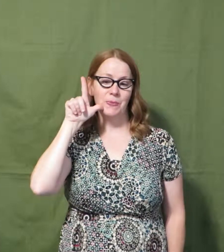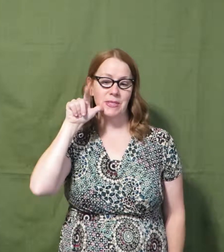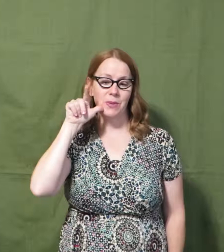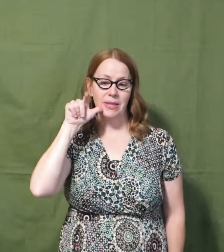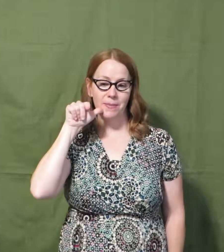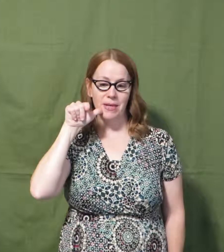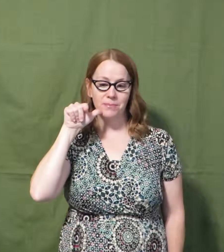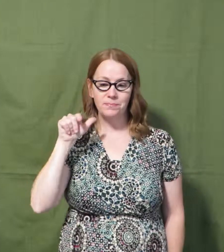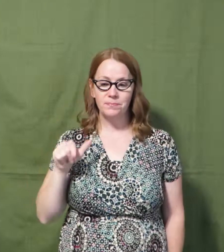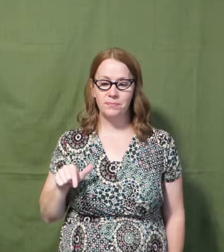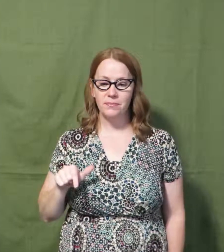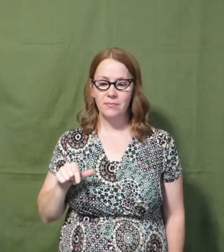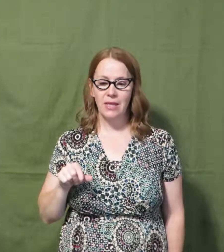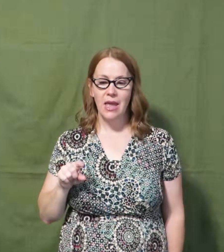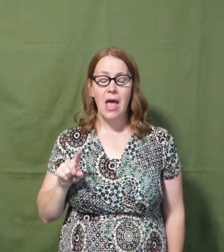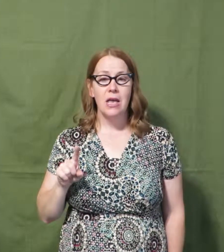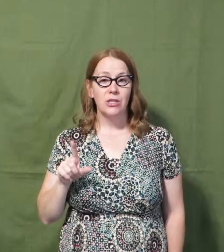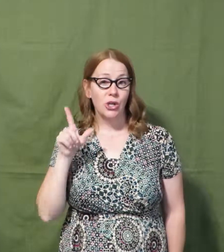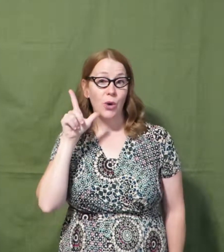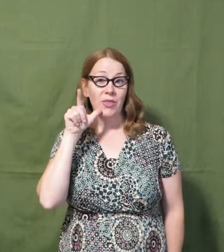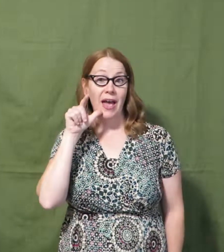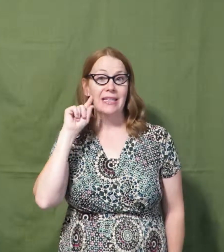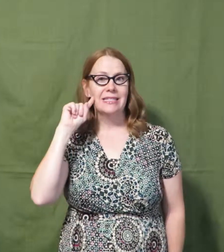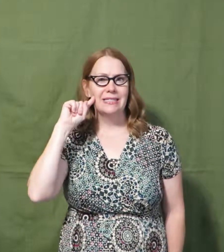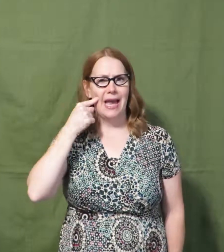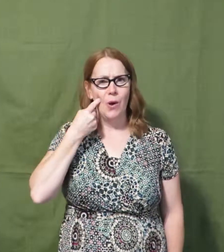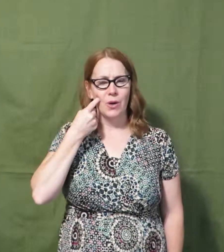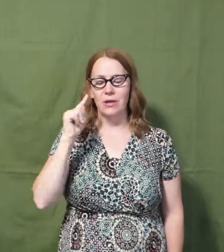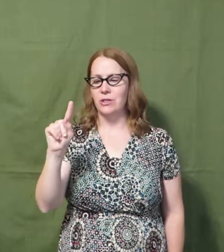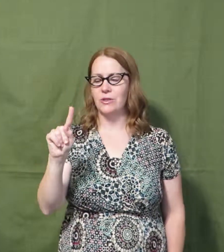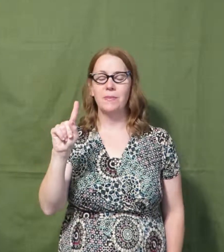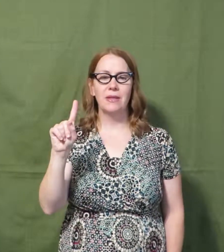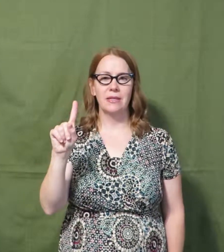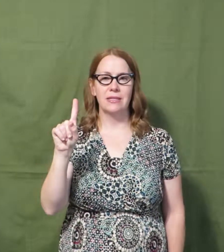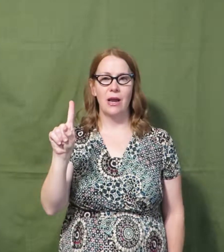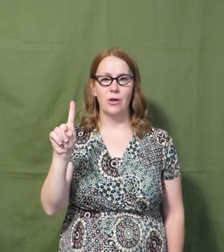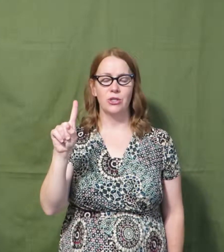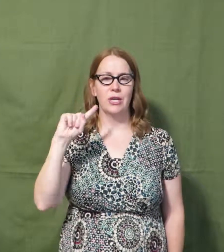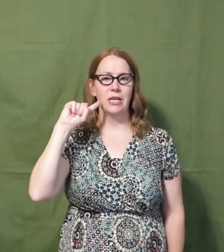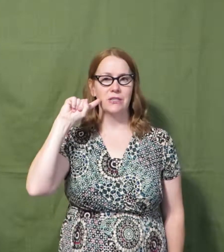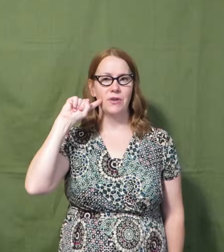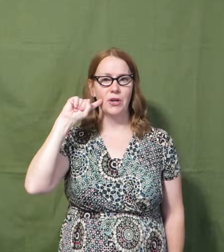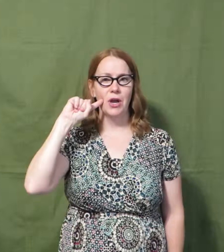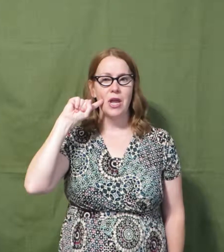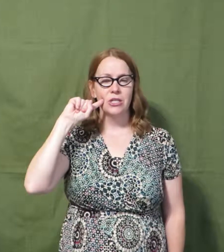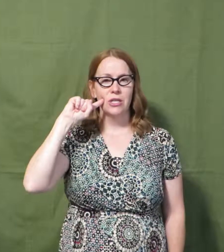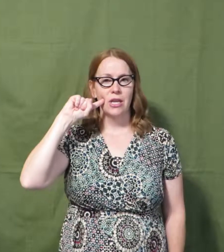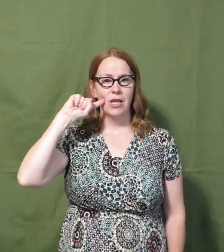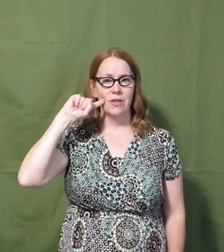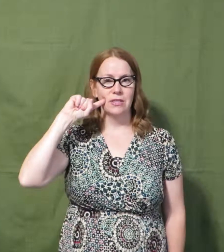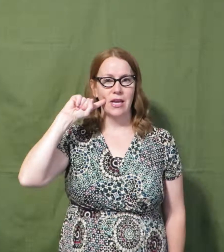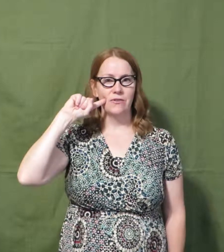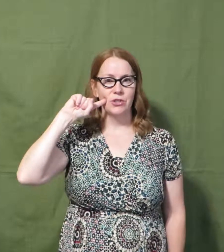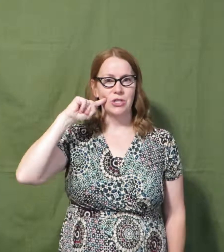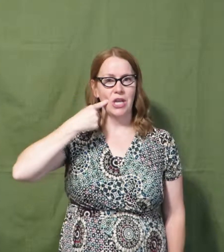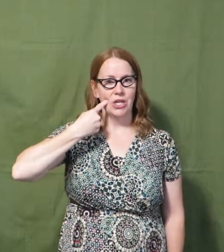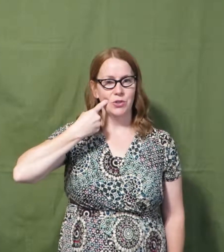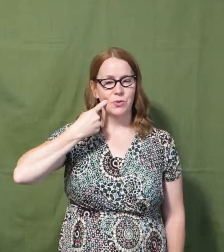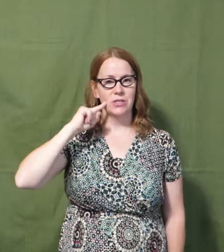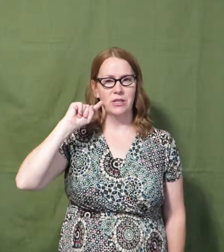So lemon. To go with that, sour. So something that's sour, it's your index finger in the side of your cheek, and you twist it.